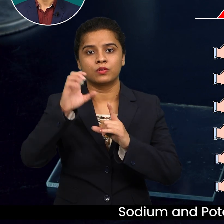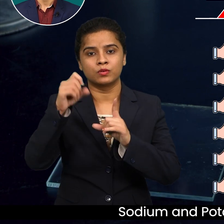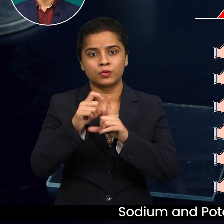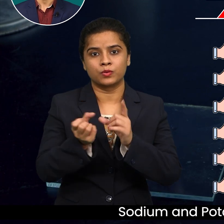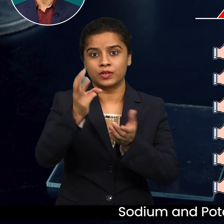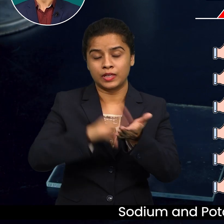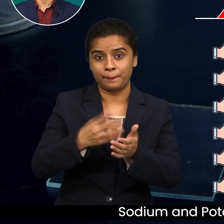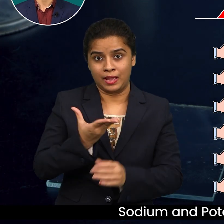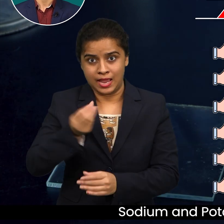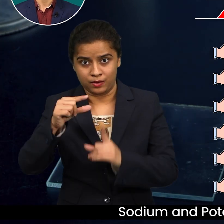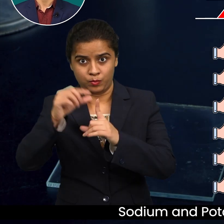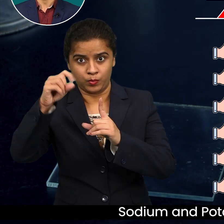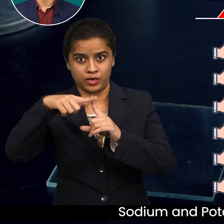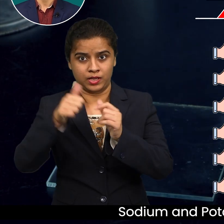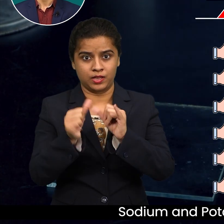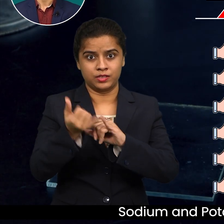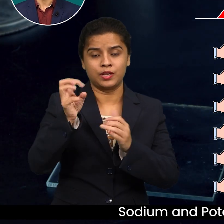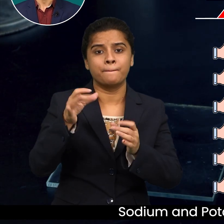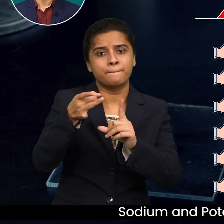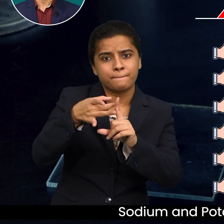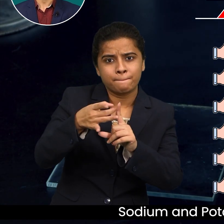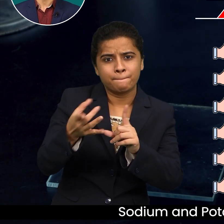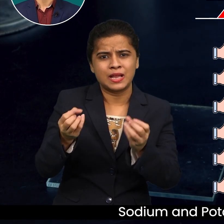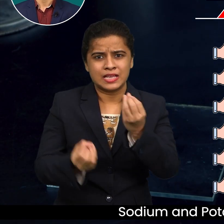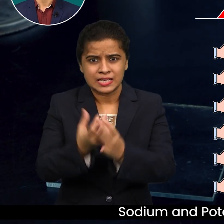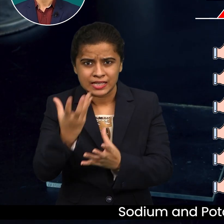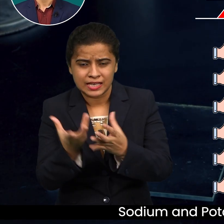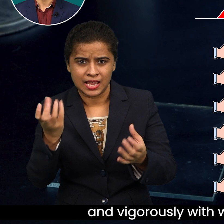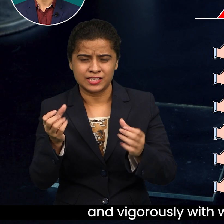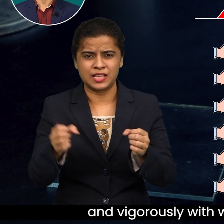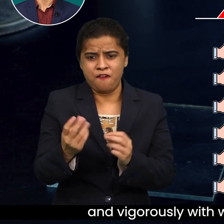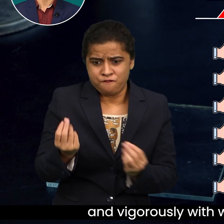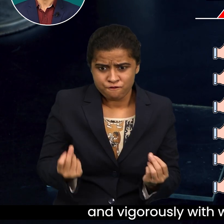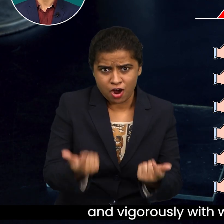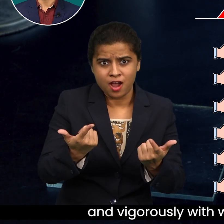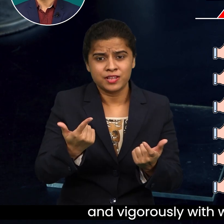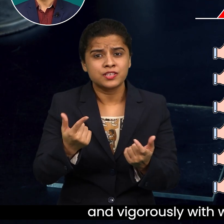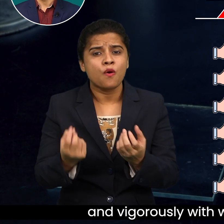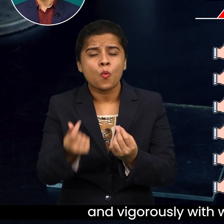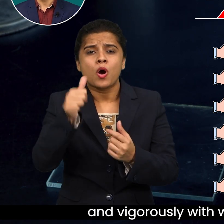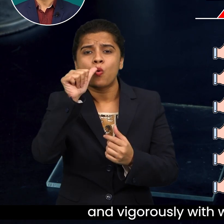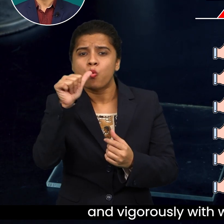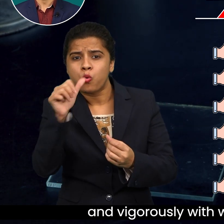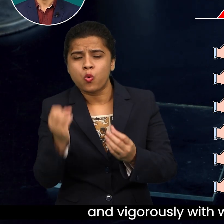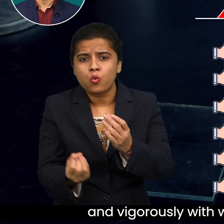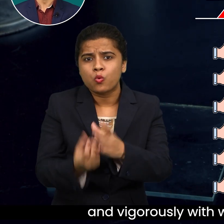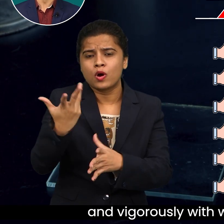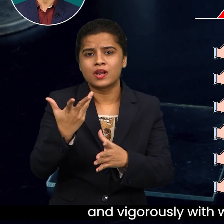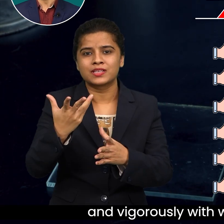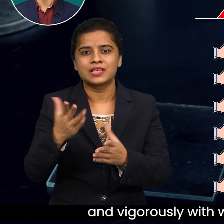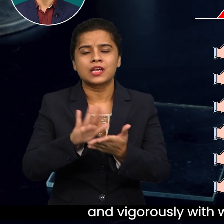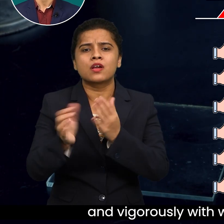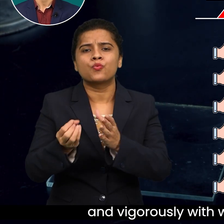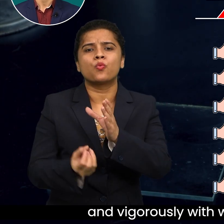Sodium and potassium metals react rapidly and vigorously with water and liberate